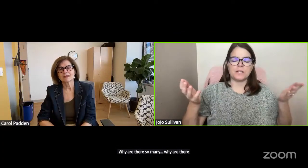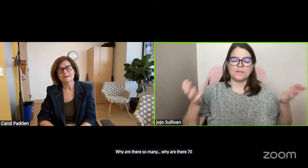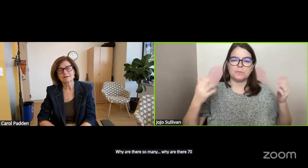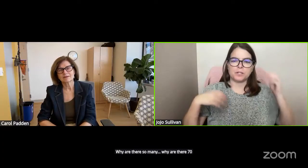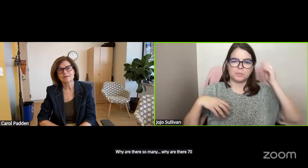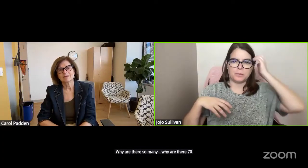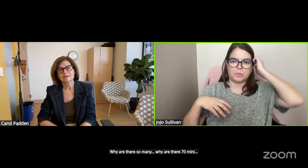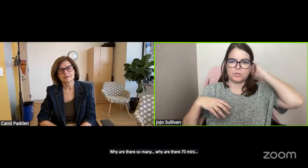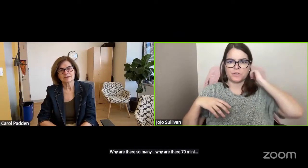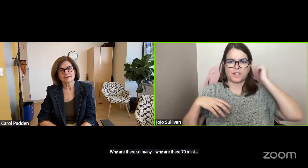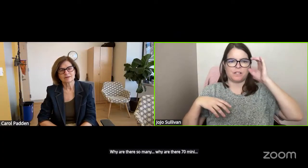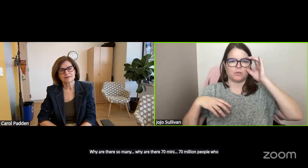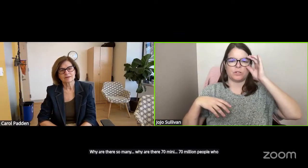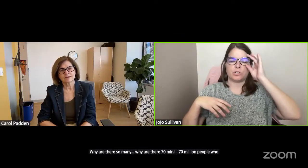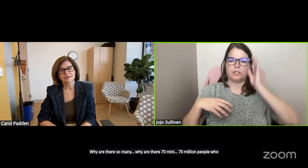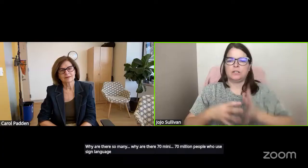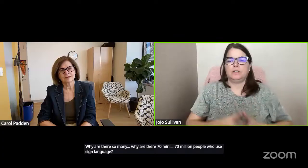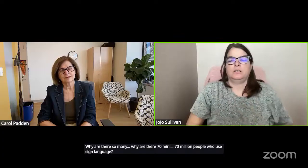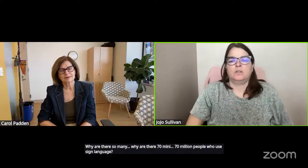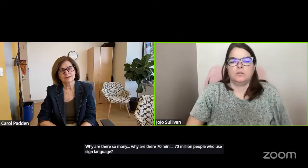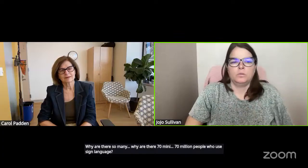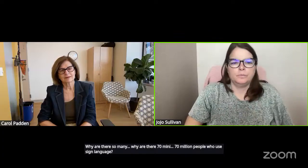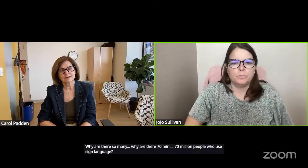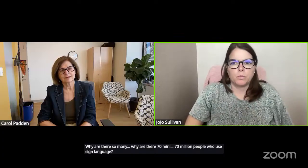70 million people who use sign language?